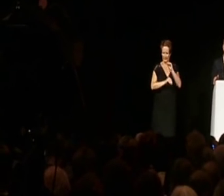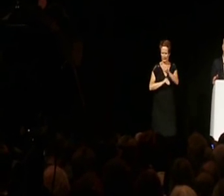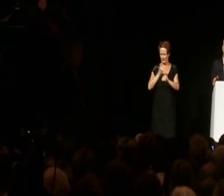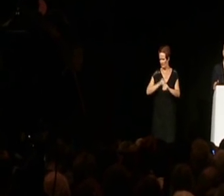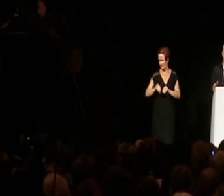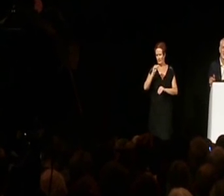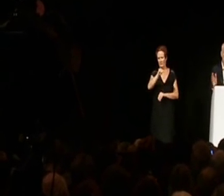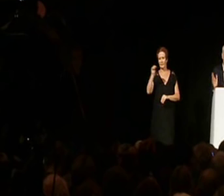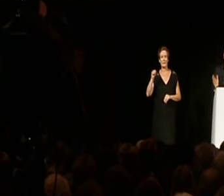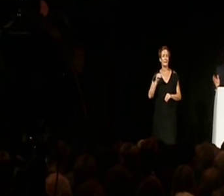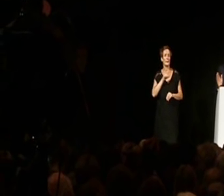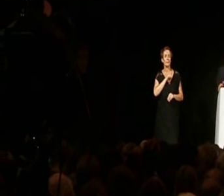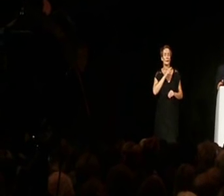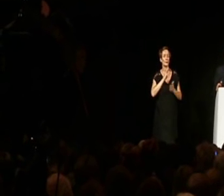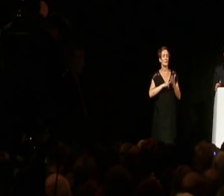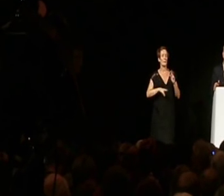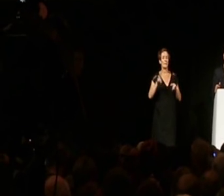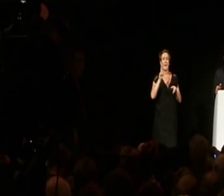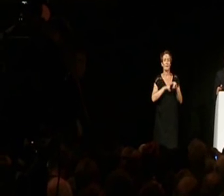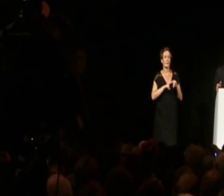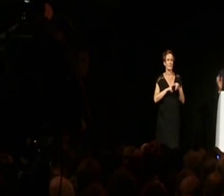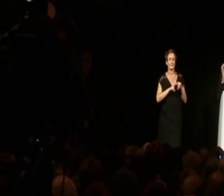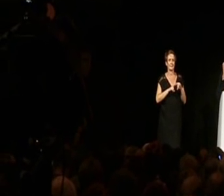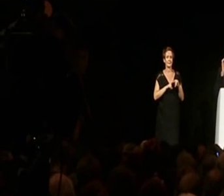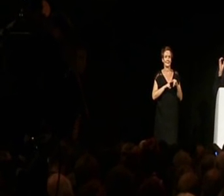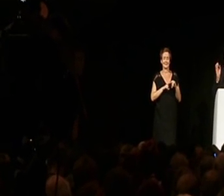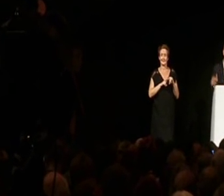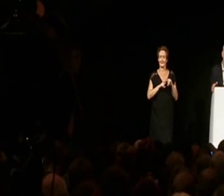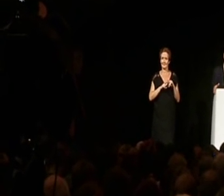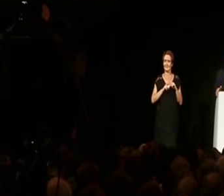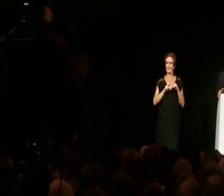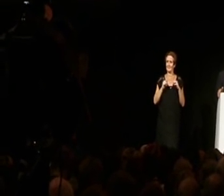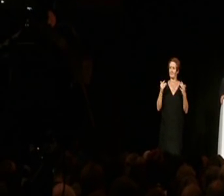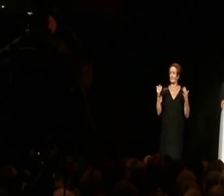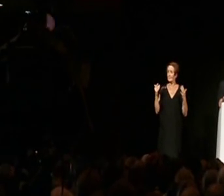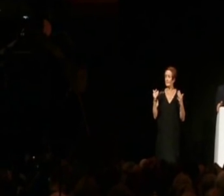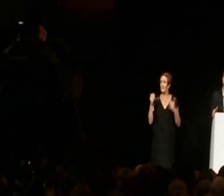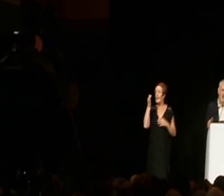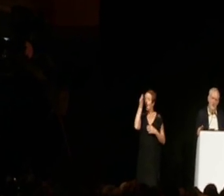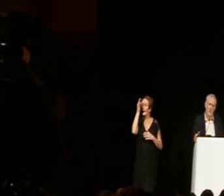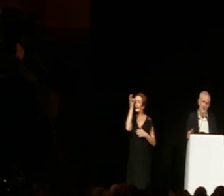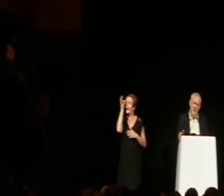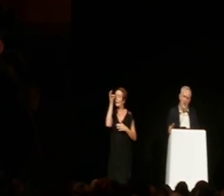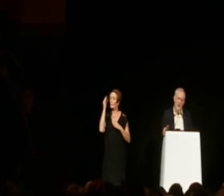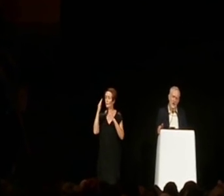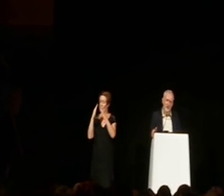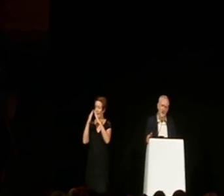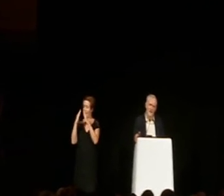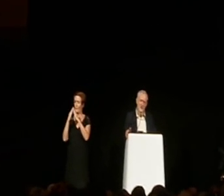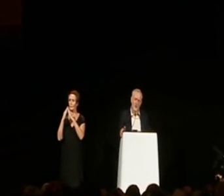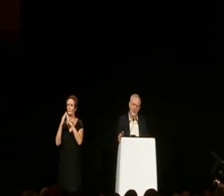because their parents don't quite qualify for that prize of a council tenancy with a